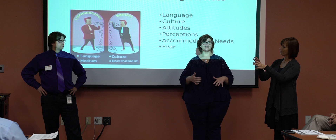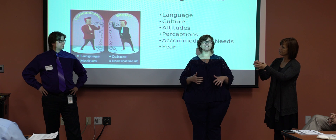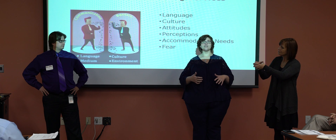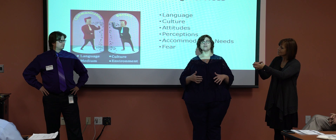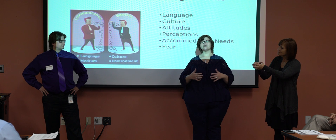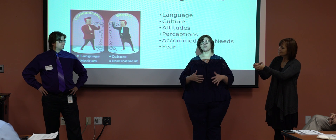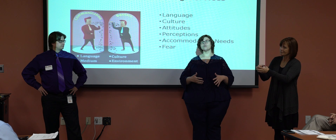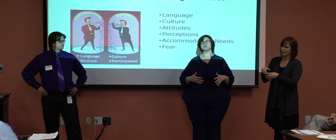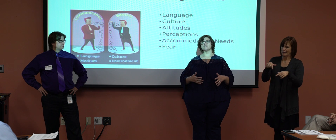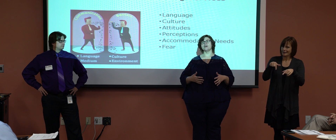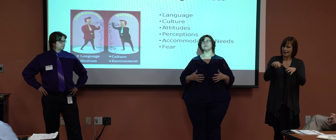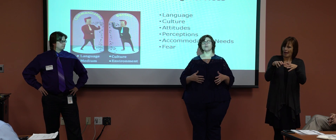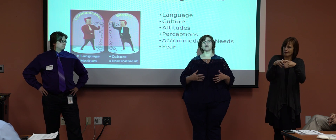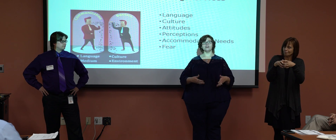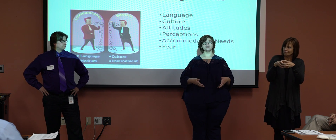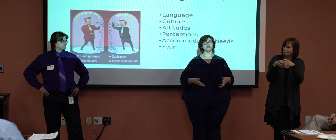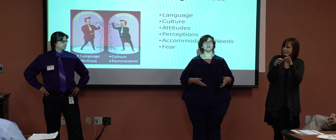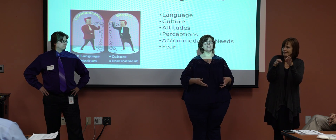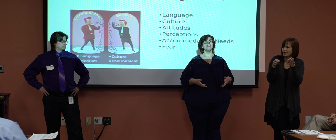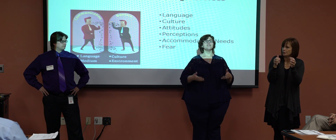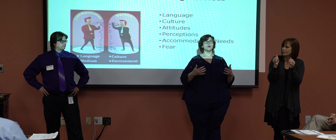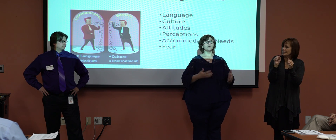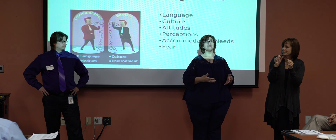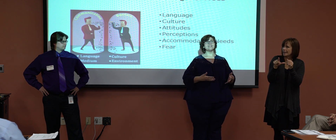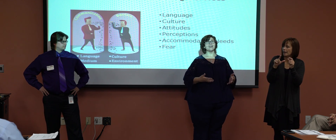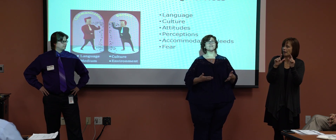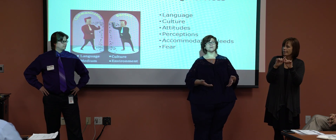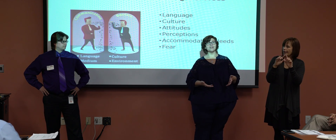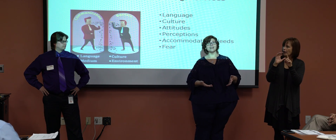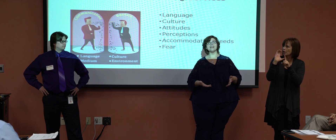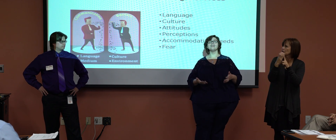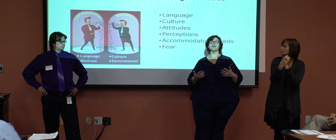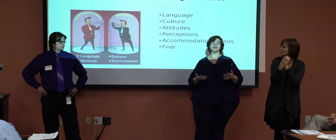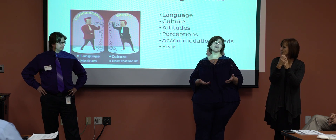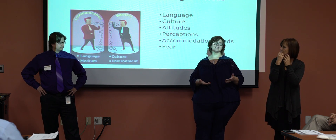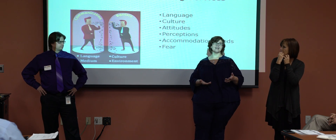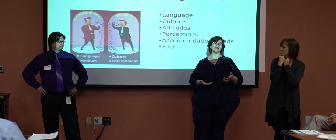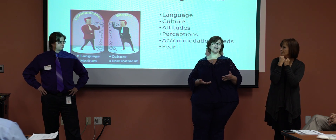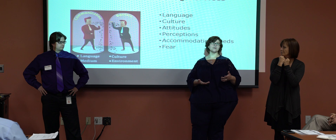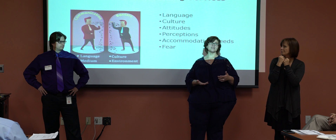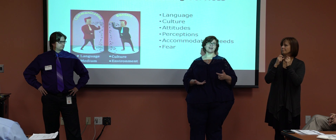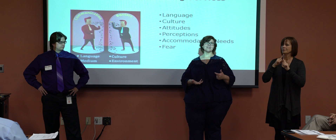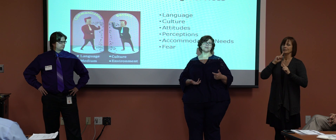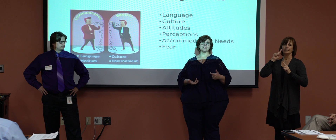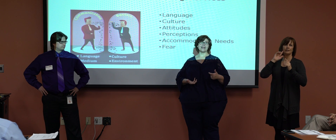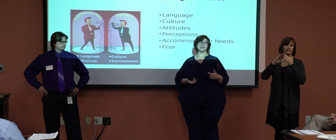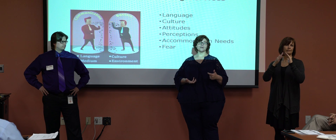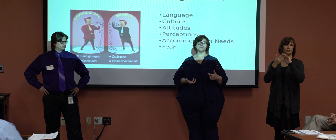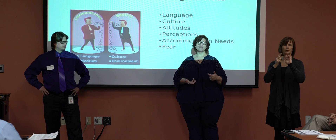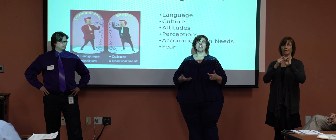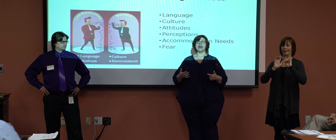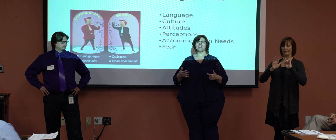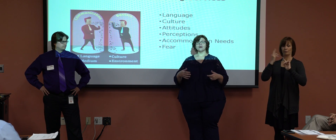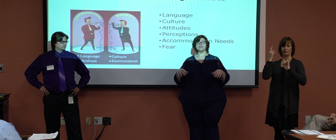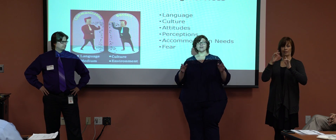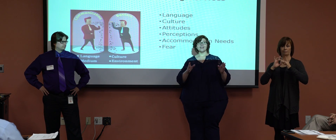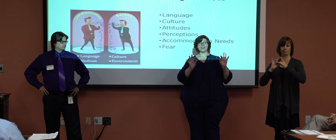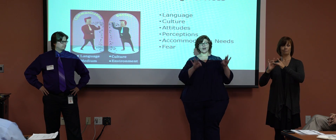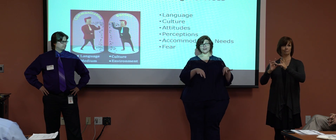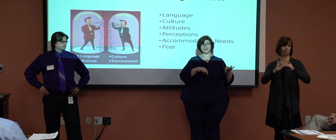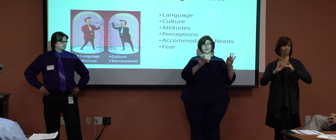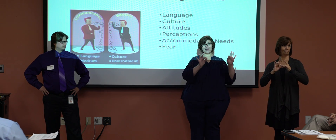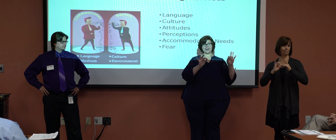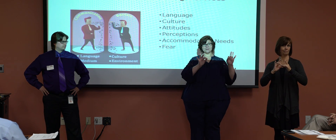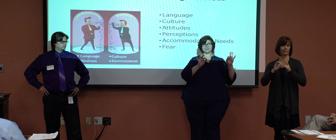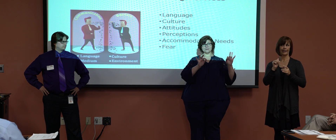is essential. It's a cornerstone for culture. So with the deaf community, American Sign Language ties them together. However,